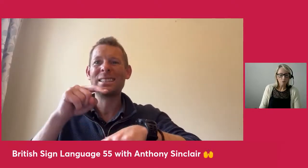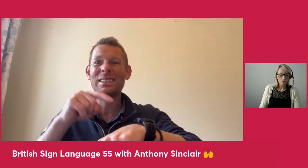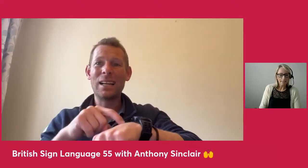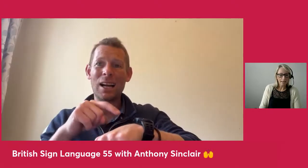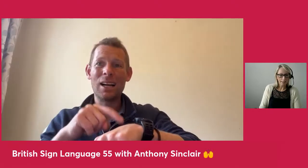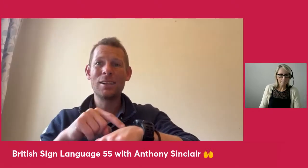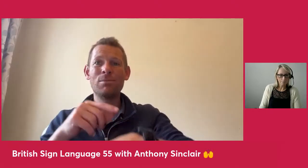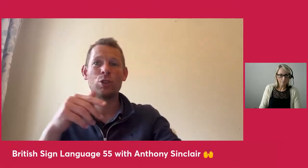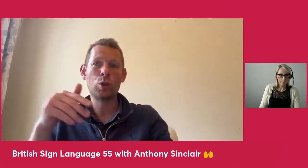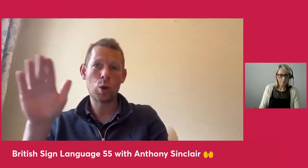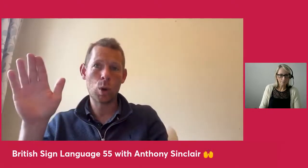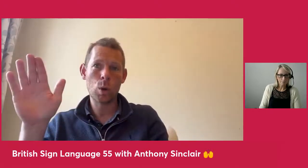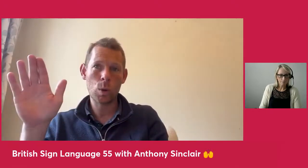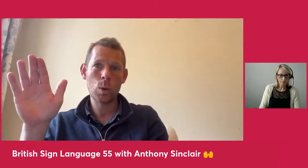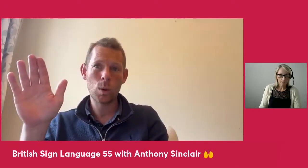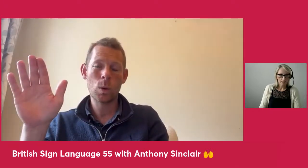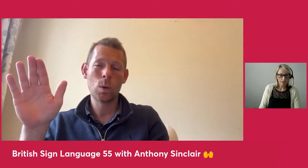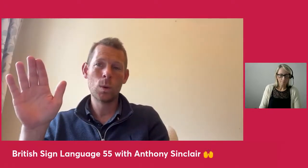So time,